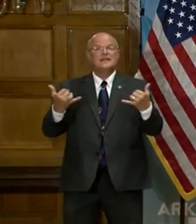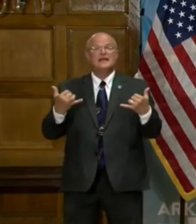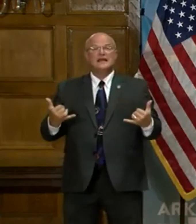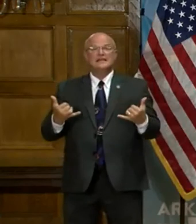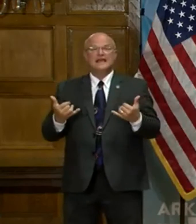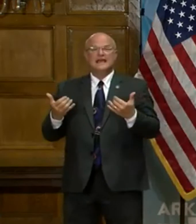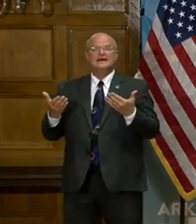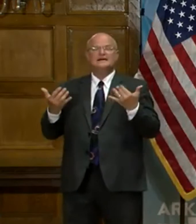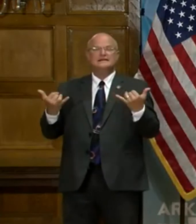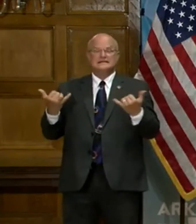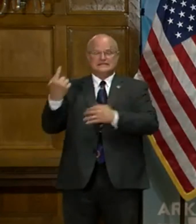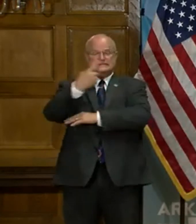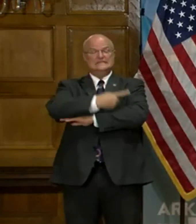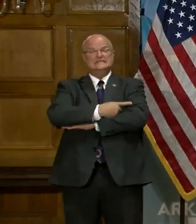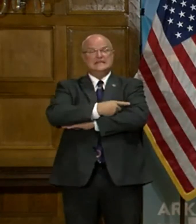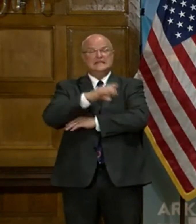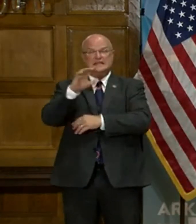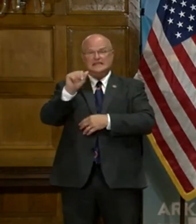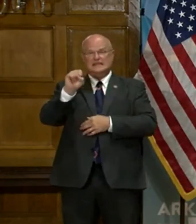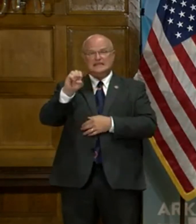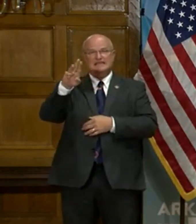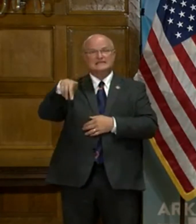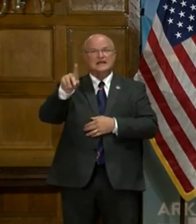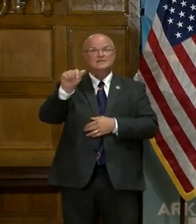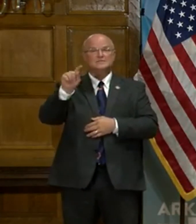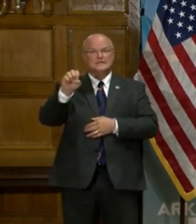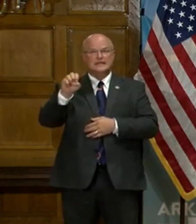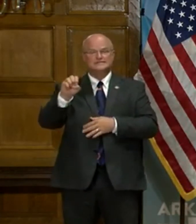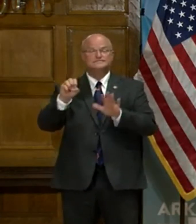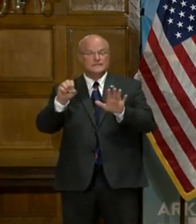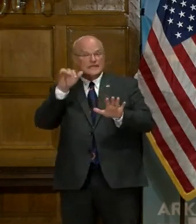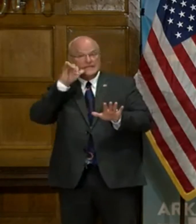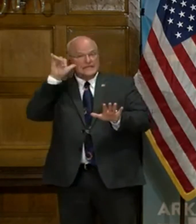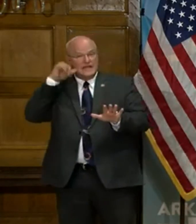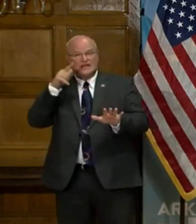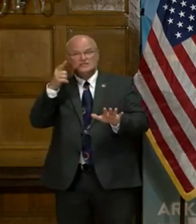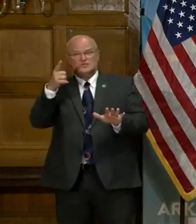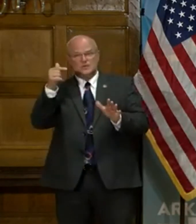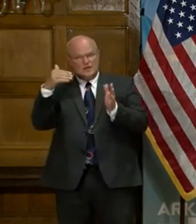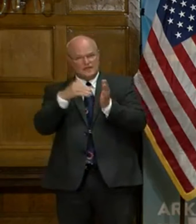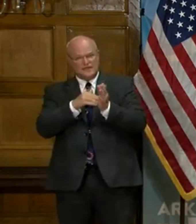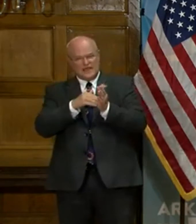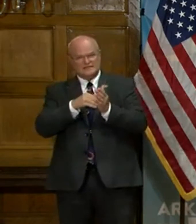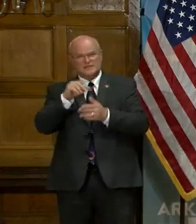that brings us to today's case update. Yesterday we had